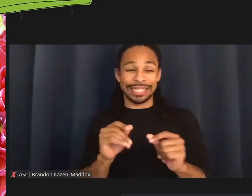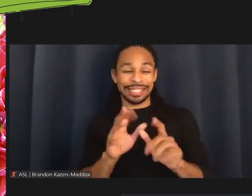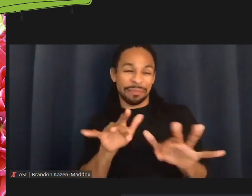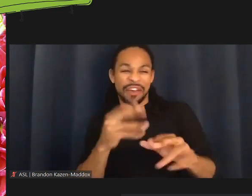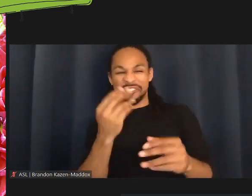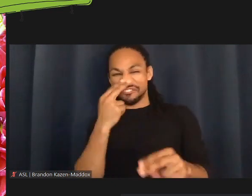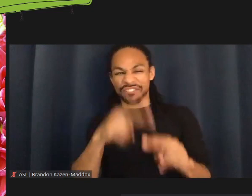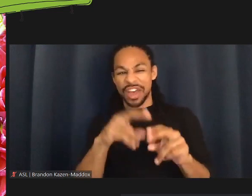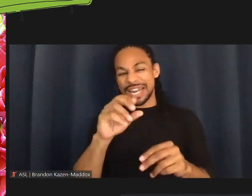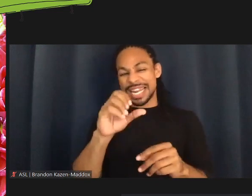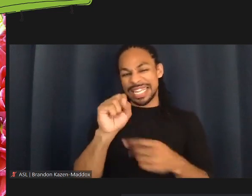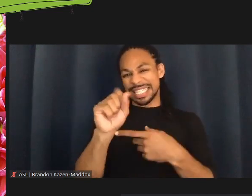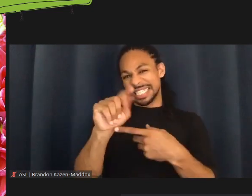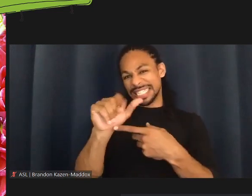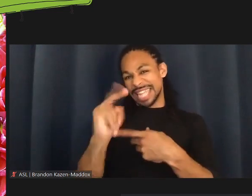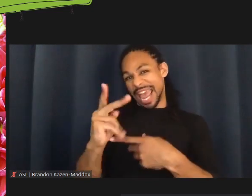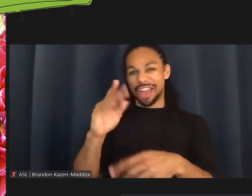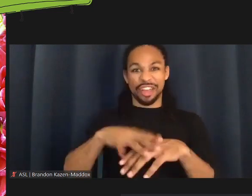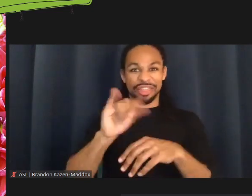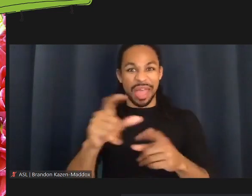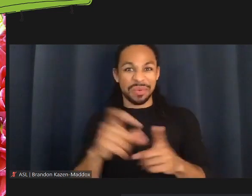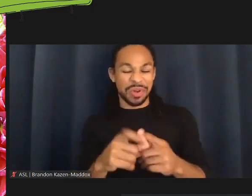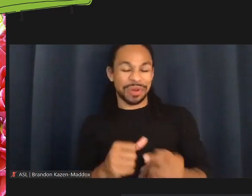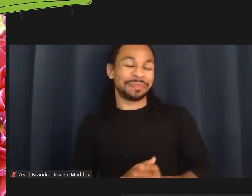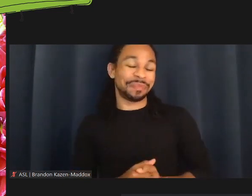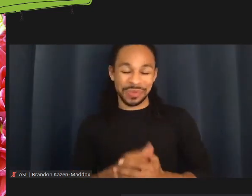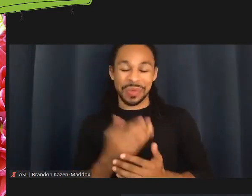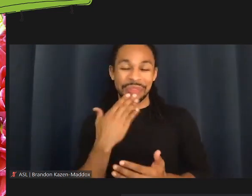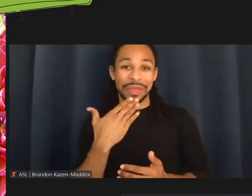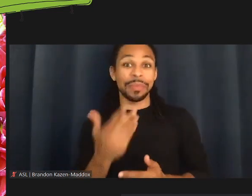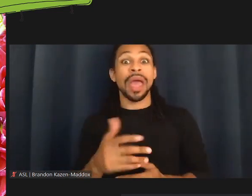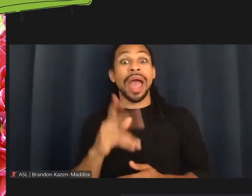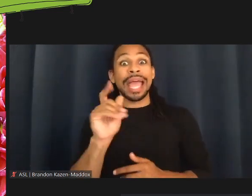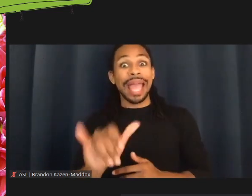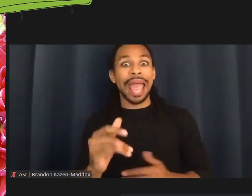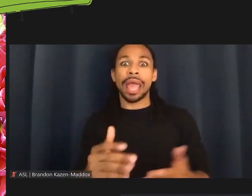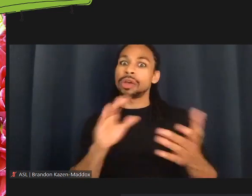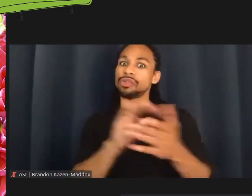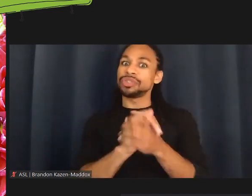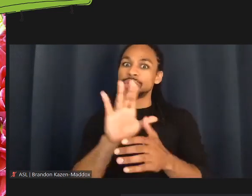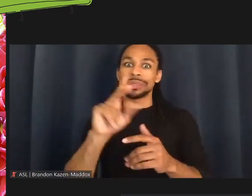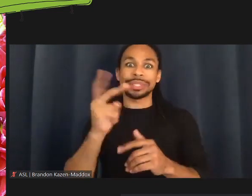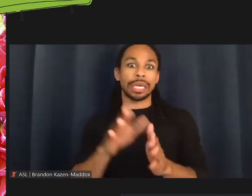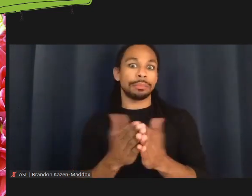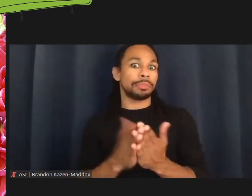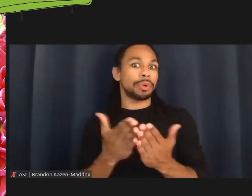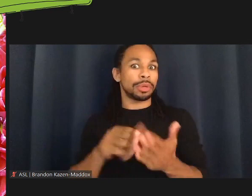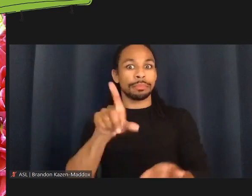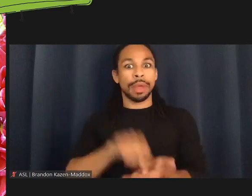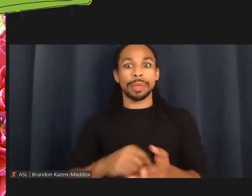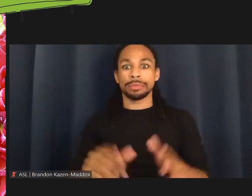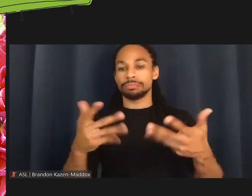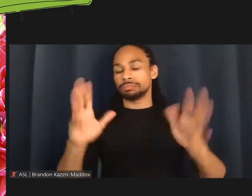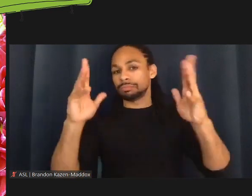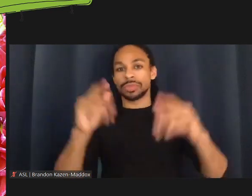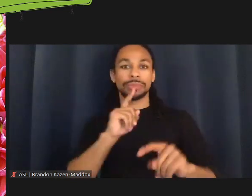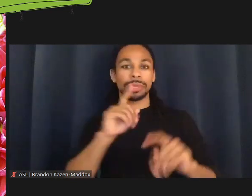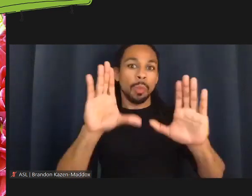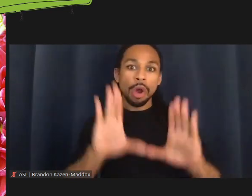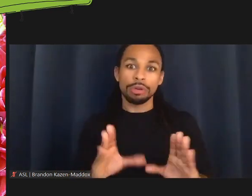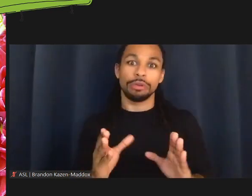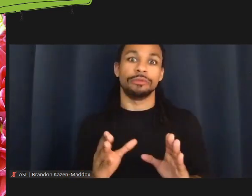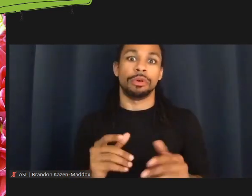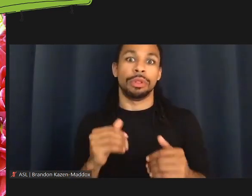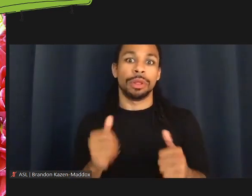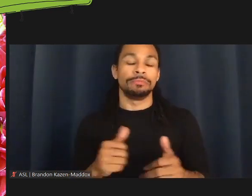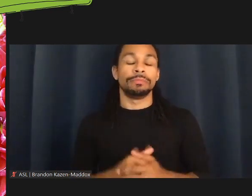I love you. Congratulations on your second book being published. It's a wonderful thing. You remain a role model for